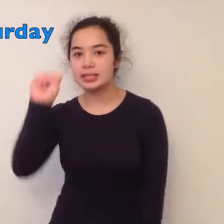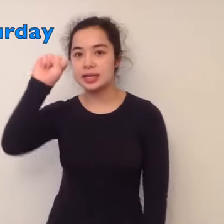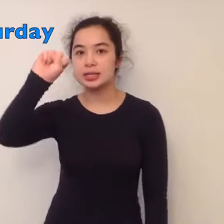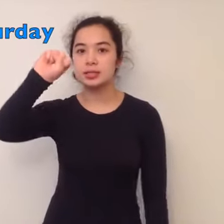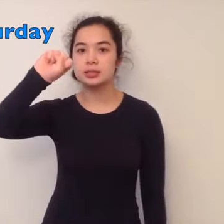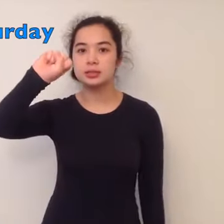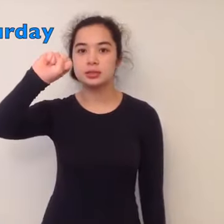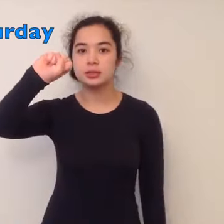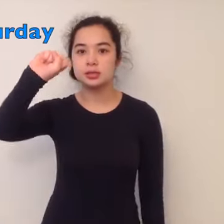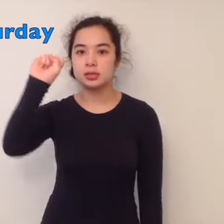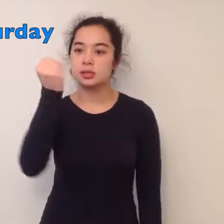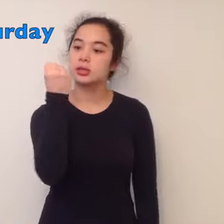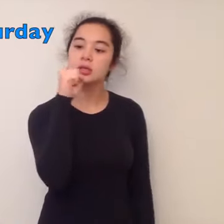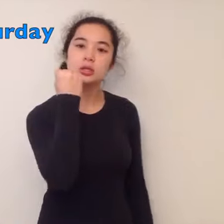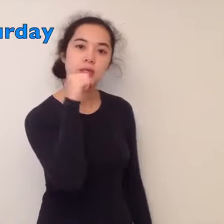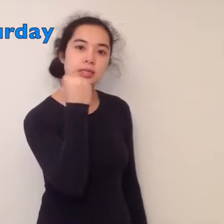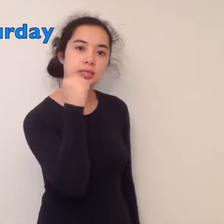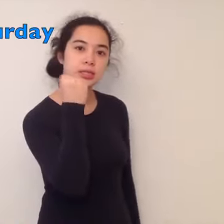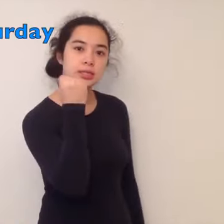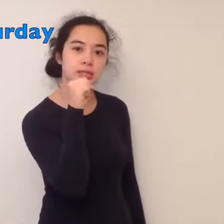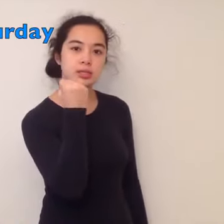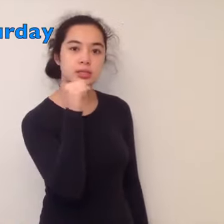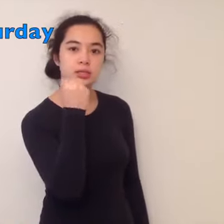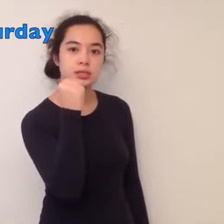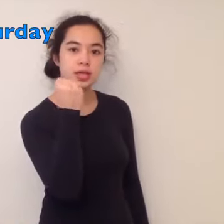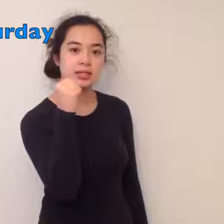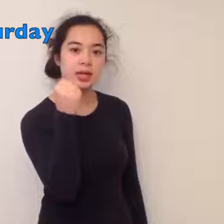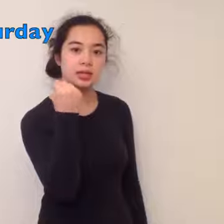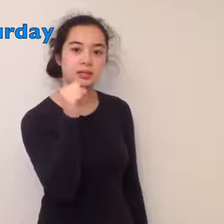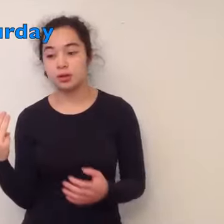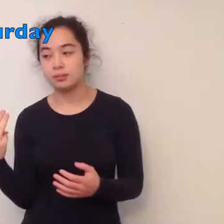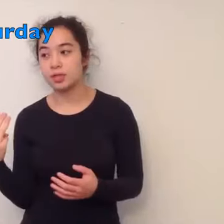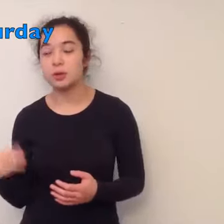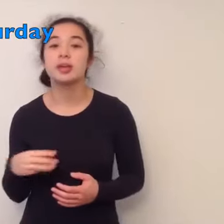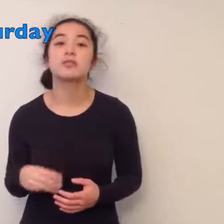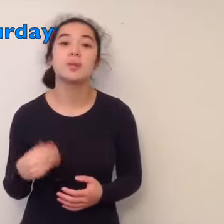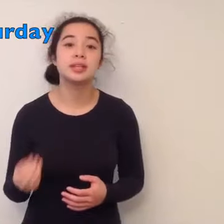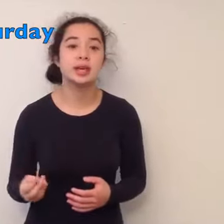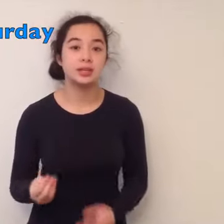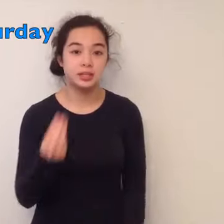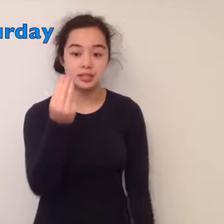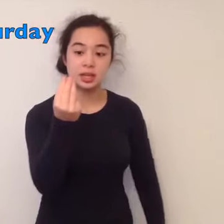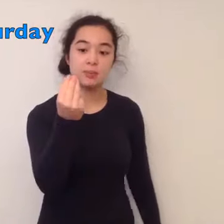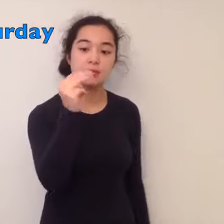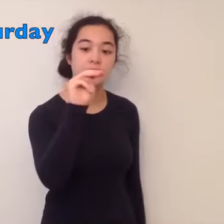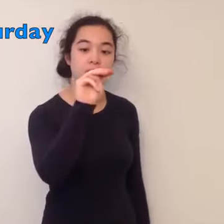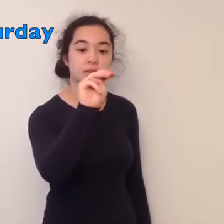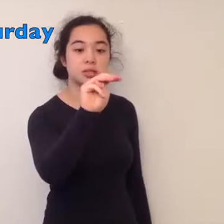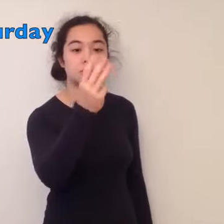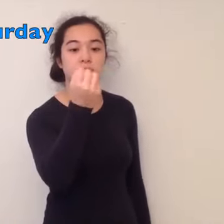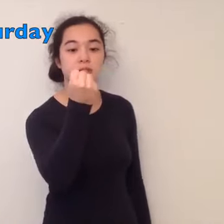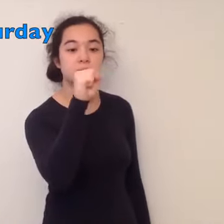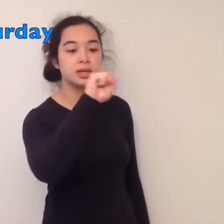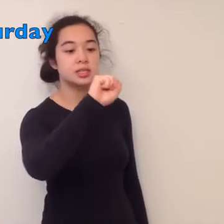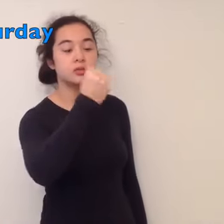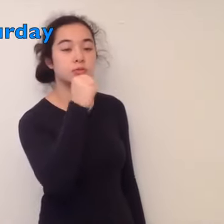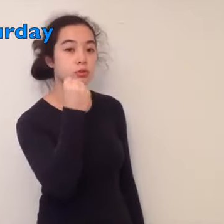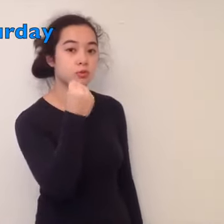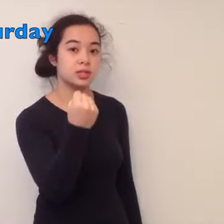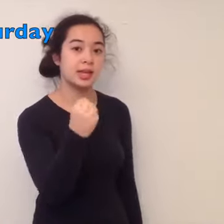hand and twist. Saturday. That's why for Monday you need to stick up your fingers, because otherwise it could be easily confused with